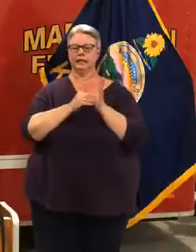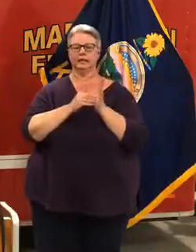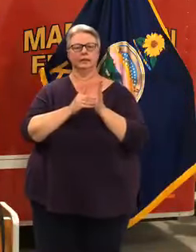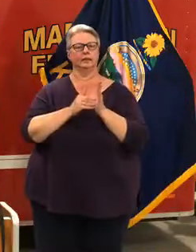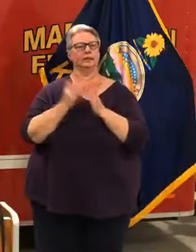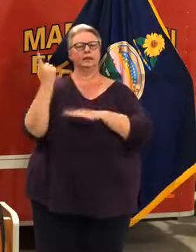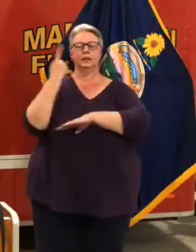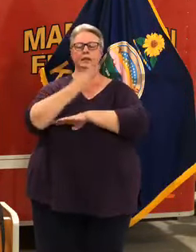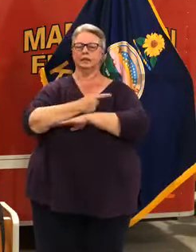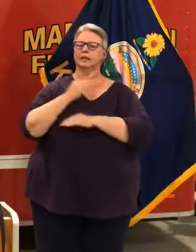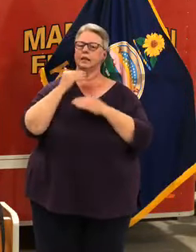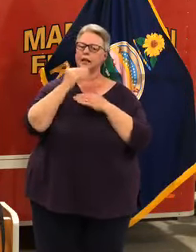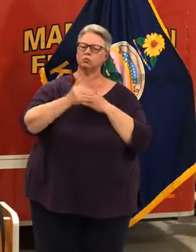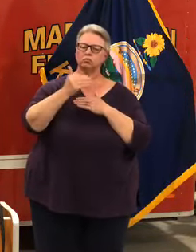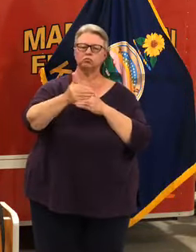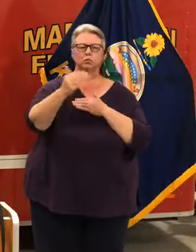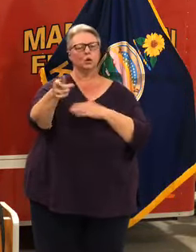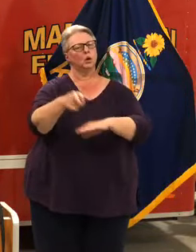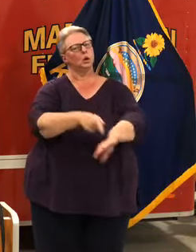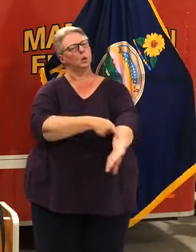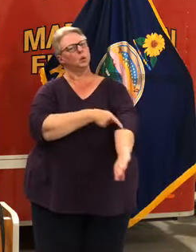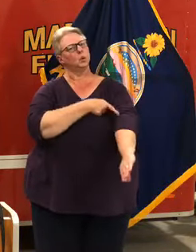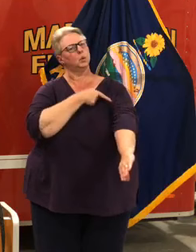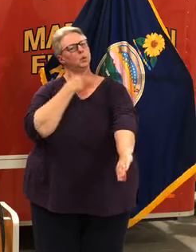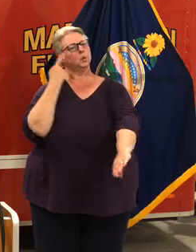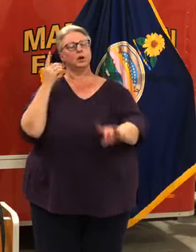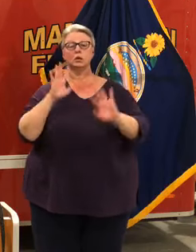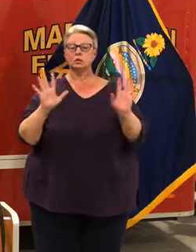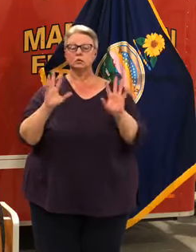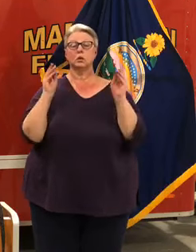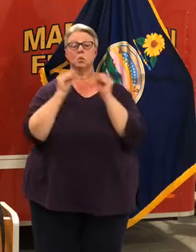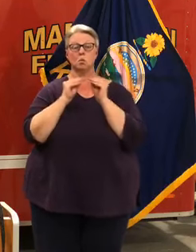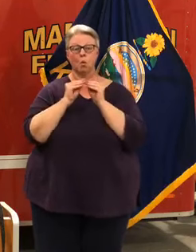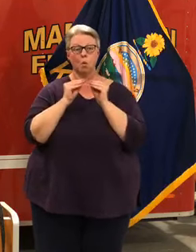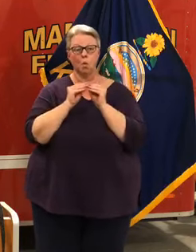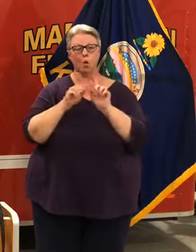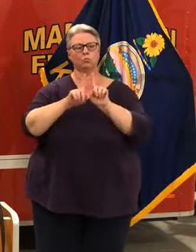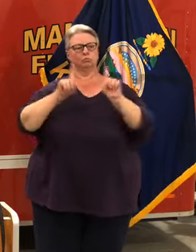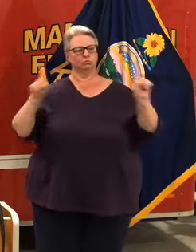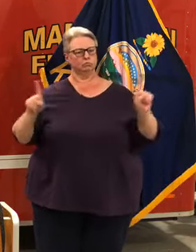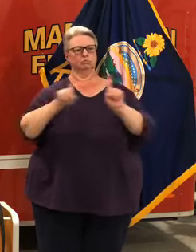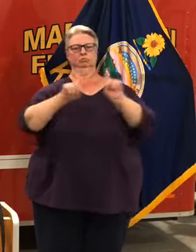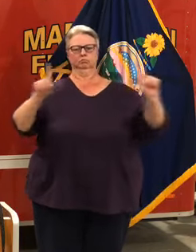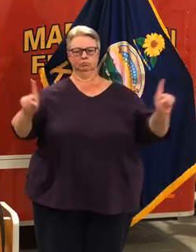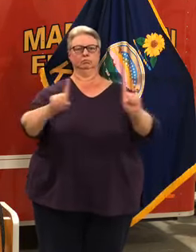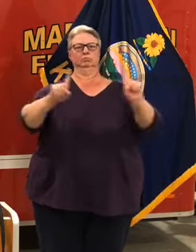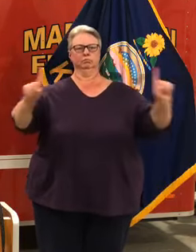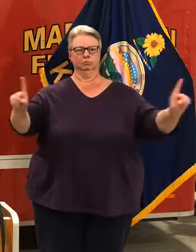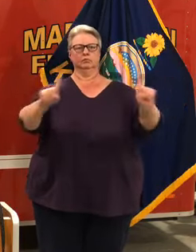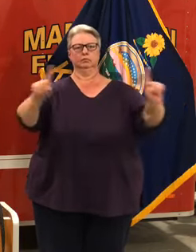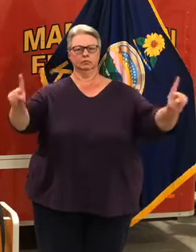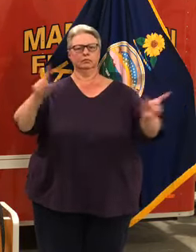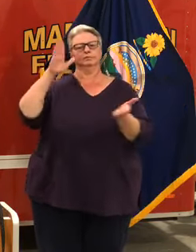long, but the more we can keep our distance from others and stay at home, the less time we will have to be in this